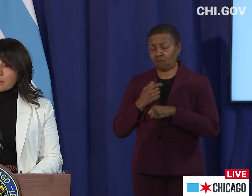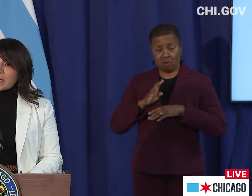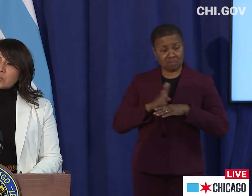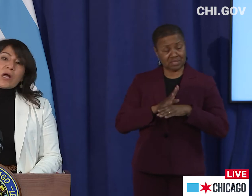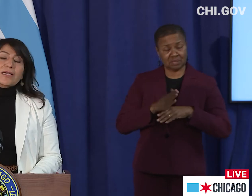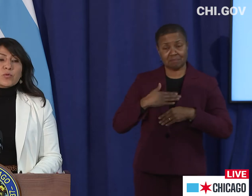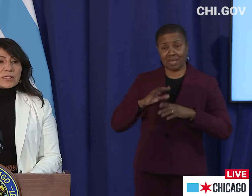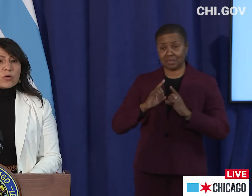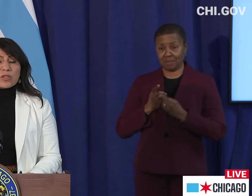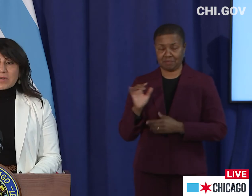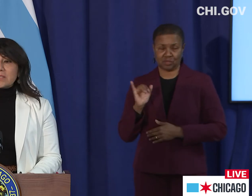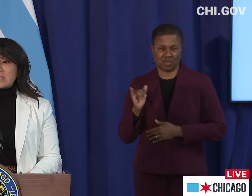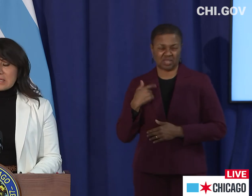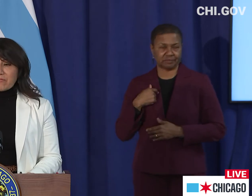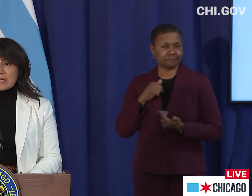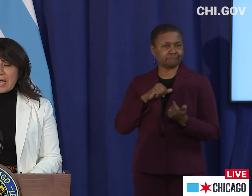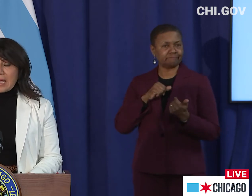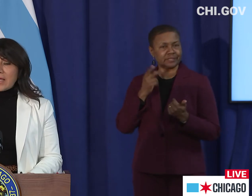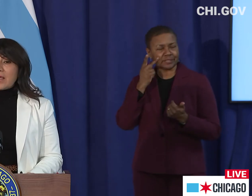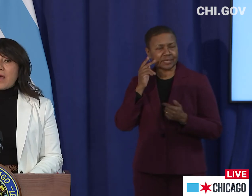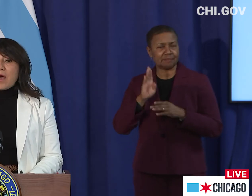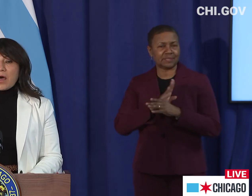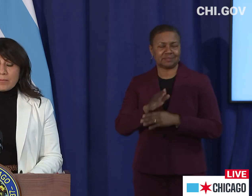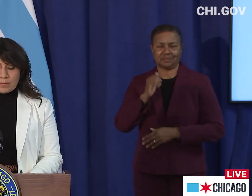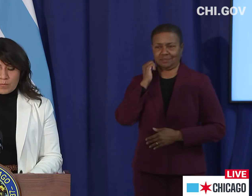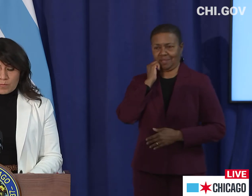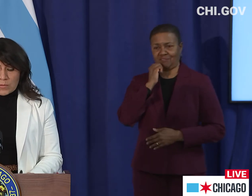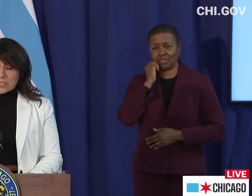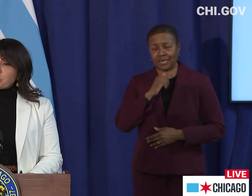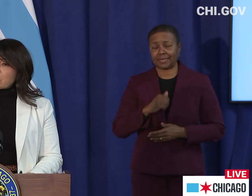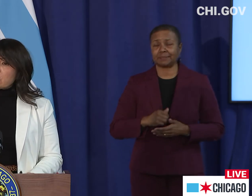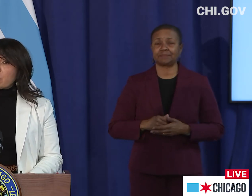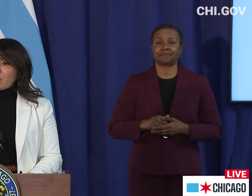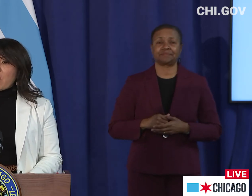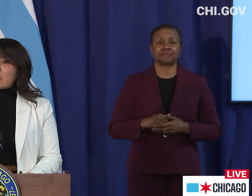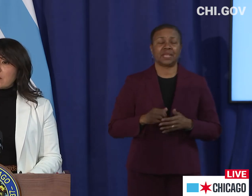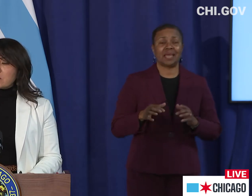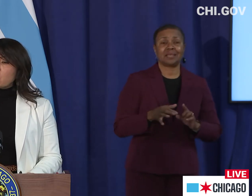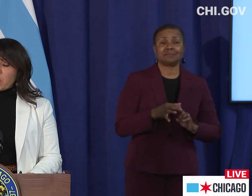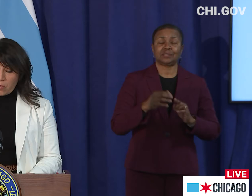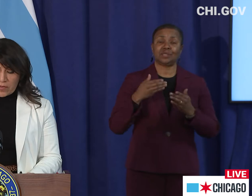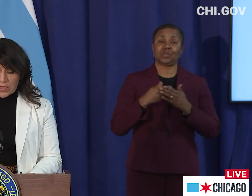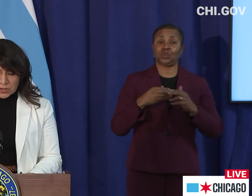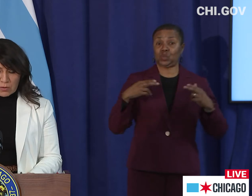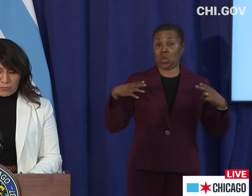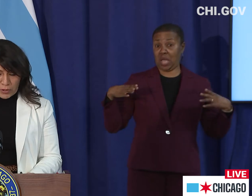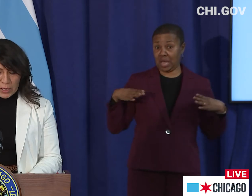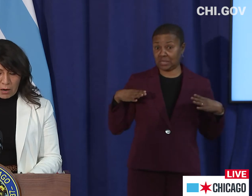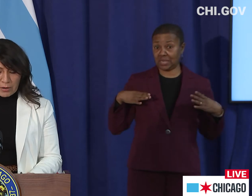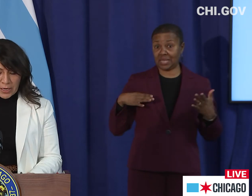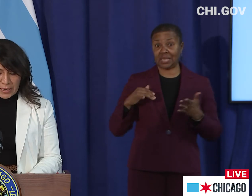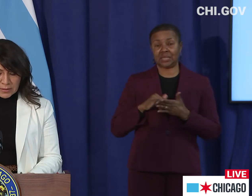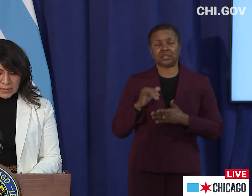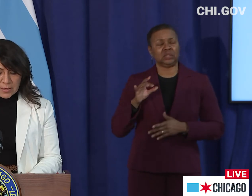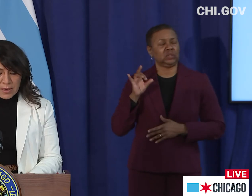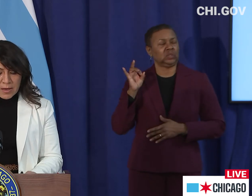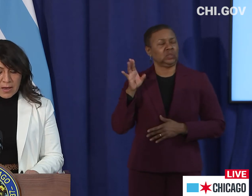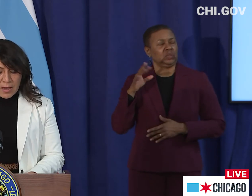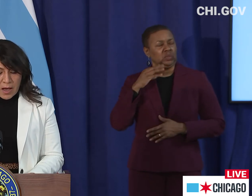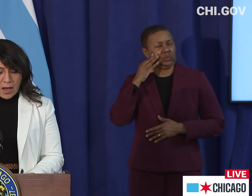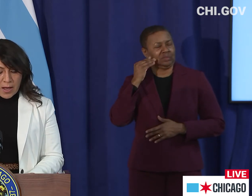my department as well, as we deal with businesses every day, especially around the holidays, we know that they took a really hard